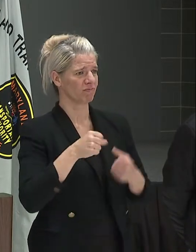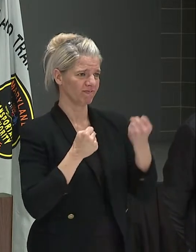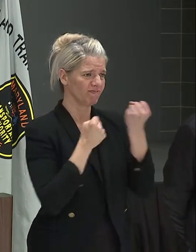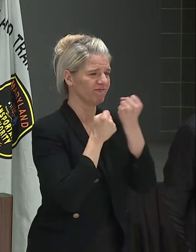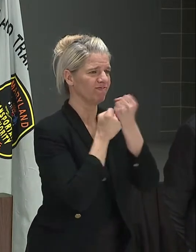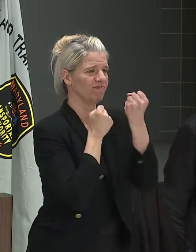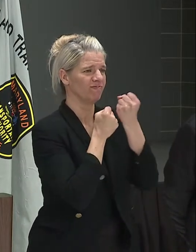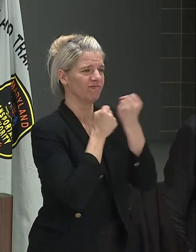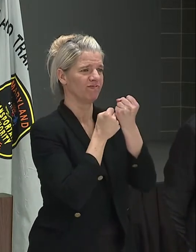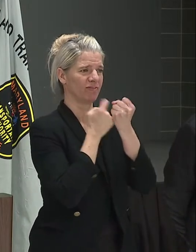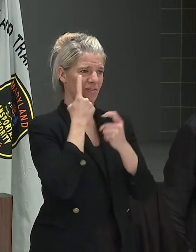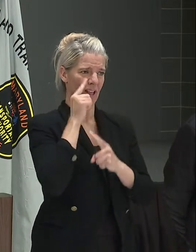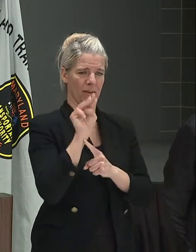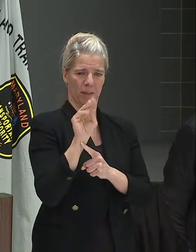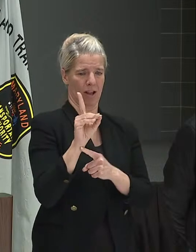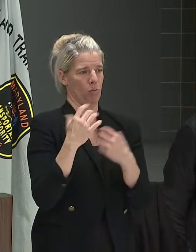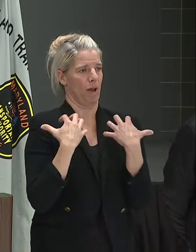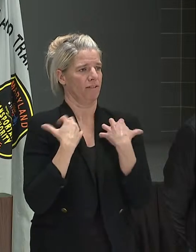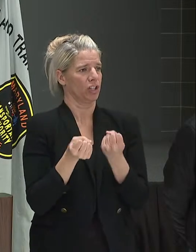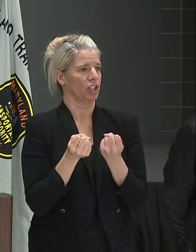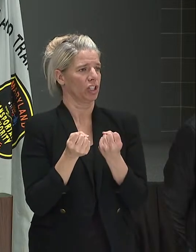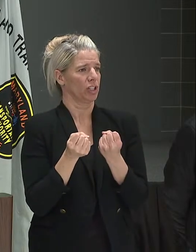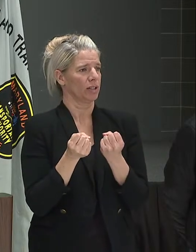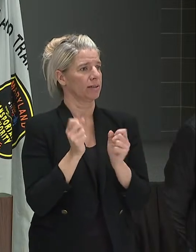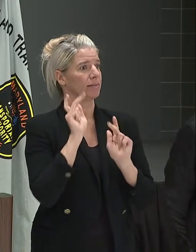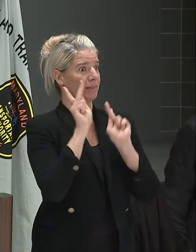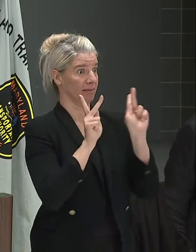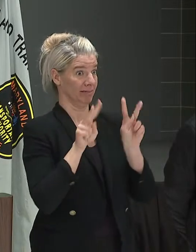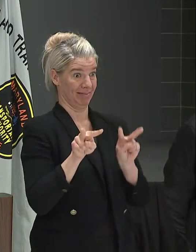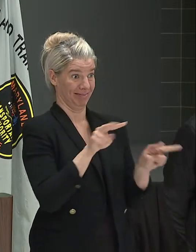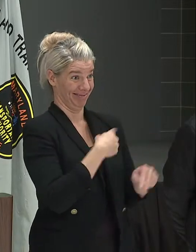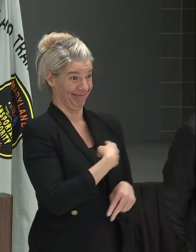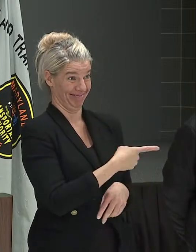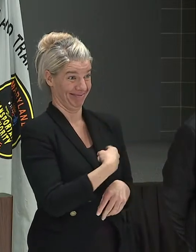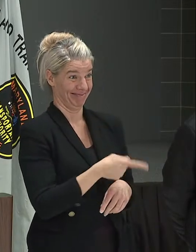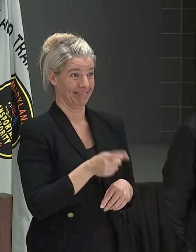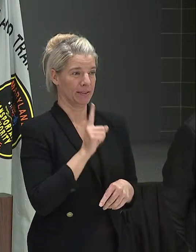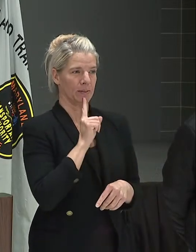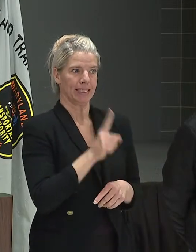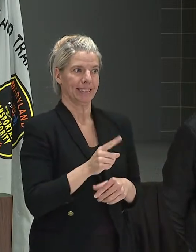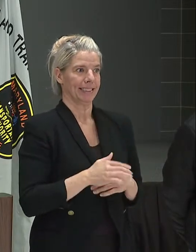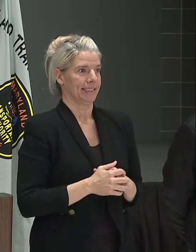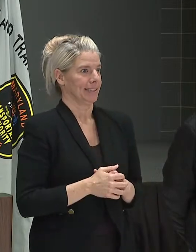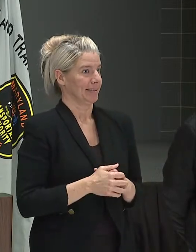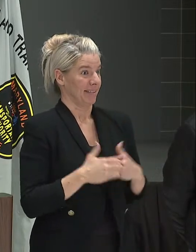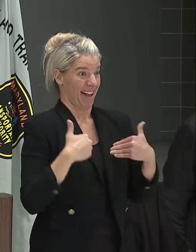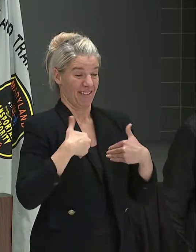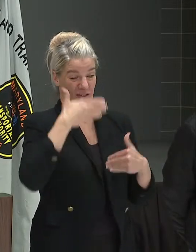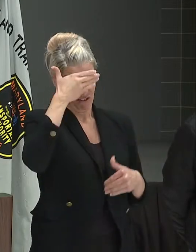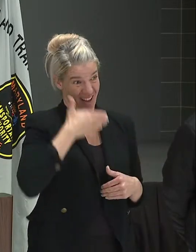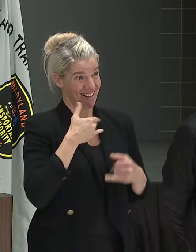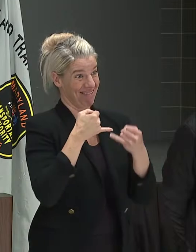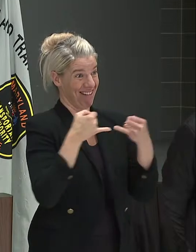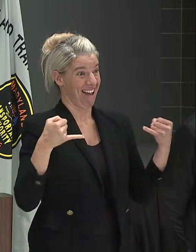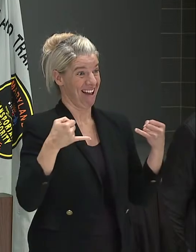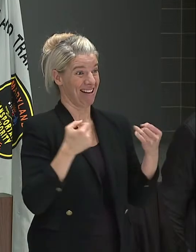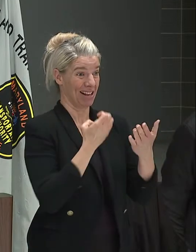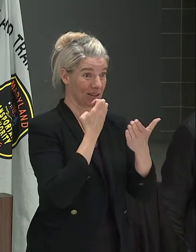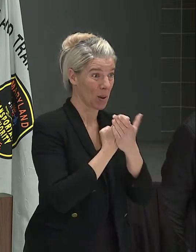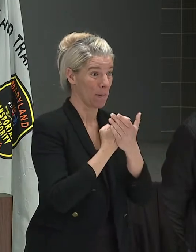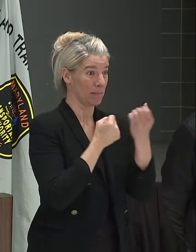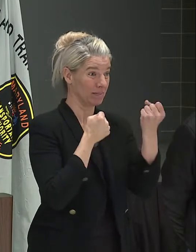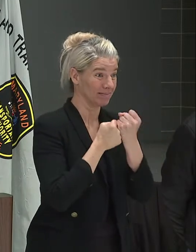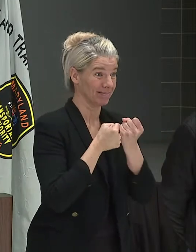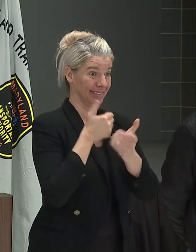Maryland's recovery. The people who you see here have been on the front lines of Maryland's economic strength for years, and